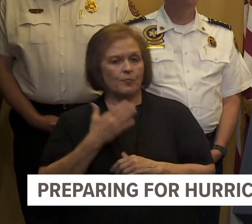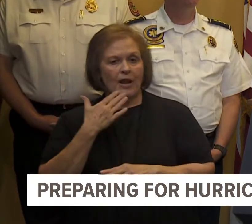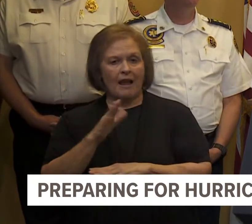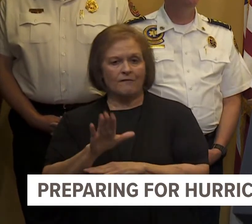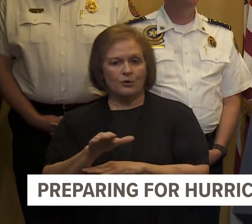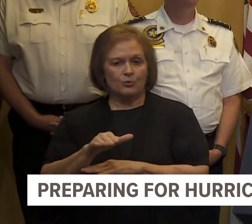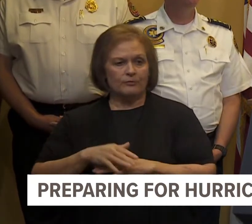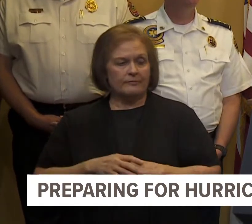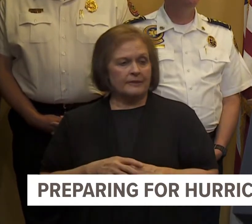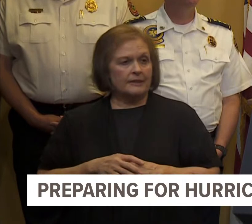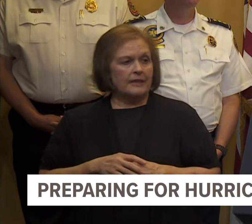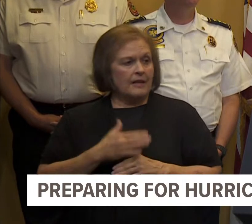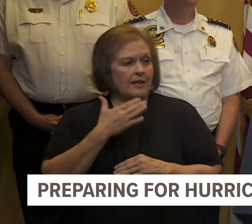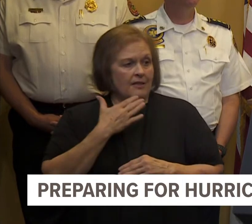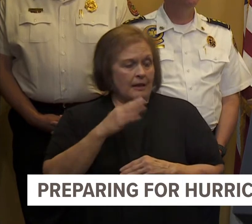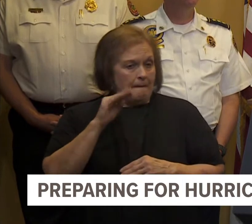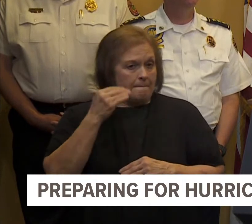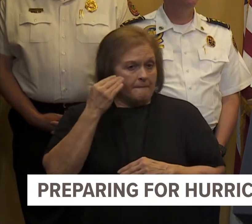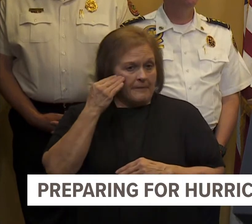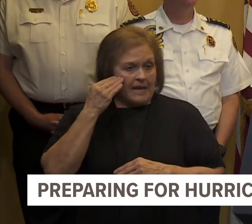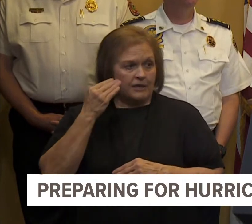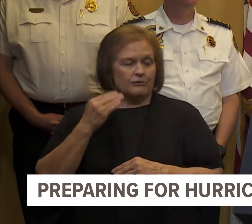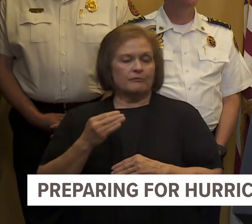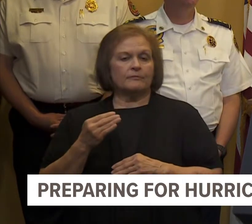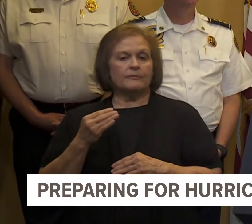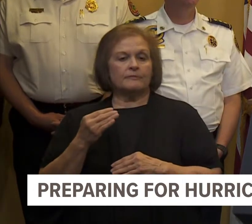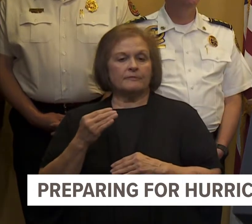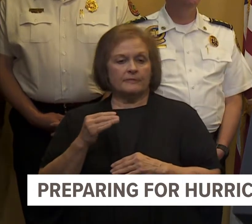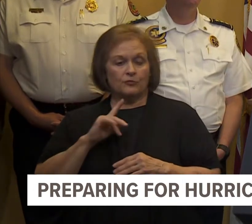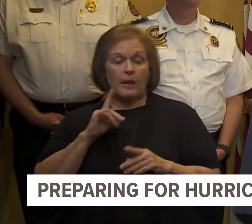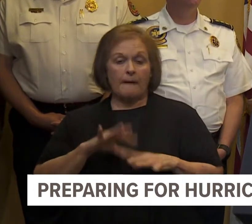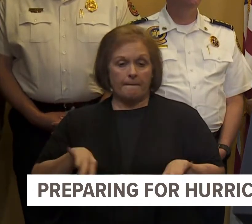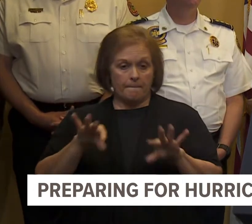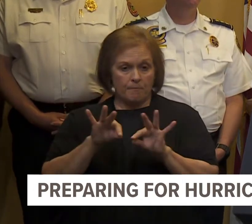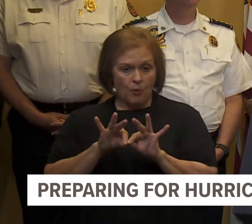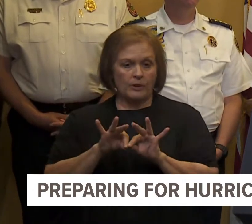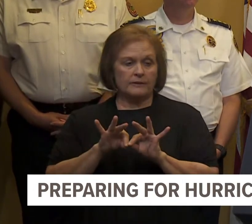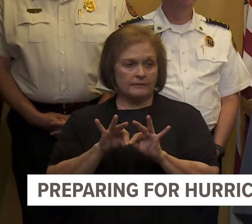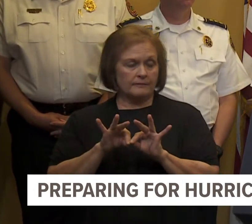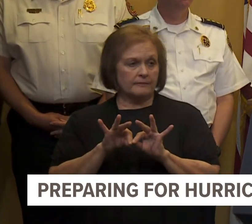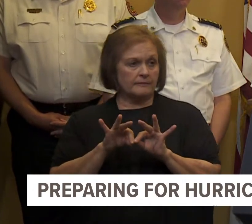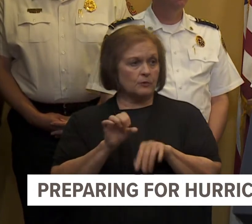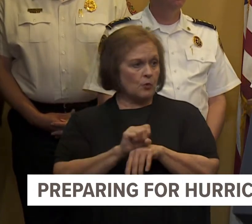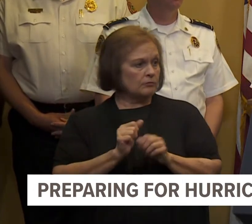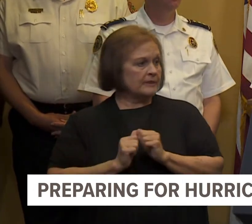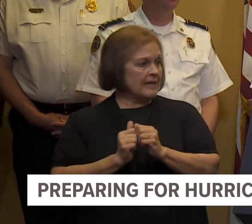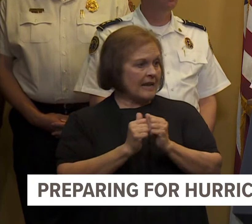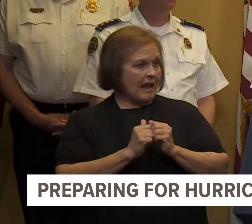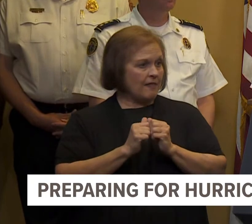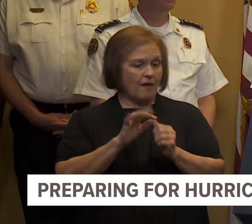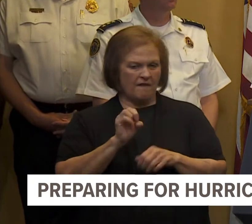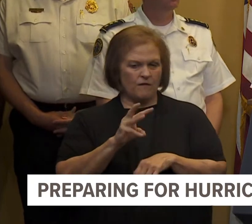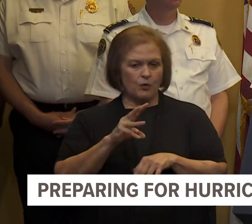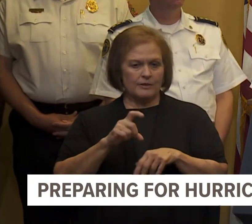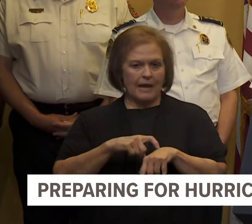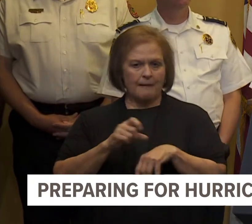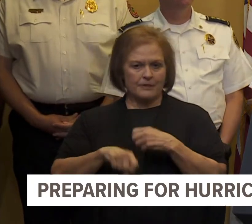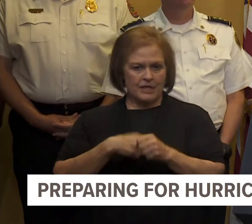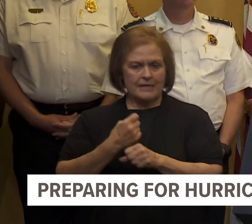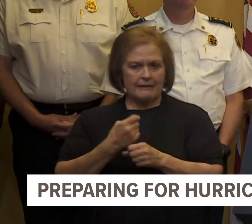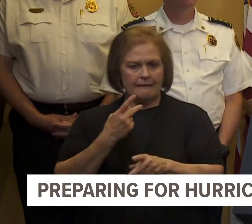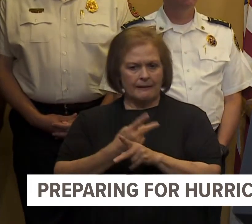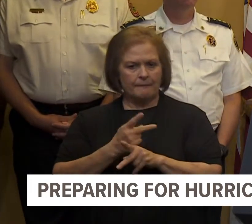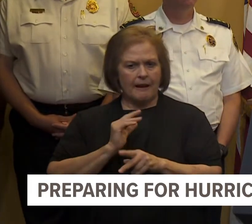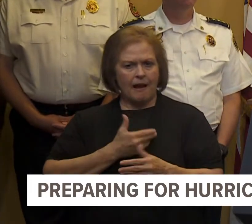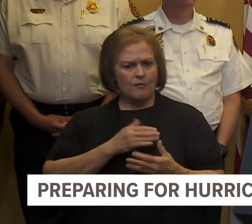afternoon, everyone. Mayor, thanks for having this event for us. It's key to bring us all together several times during the year to keep these relationships going,